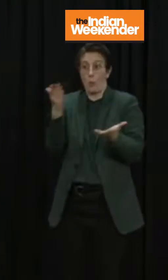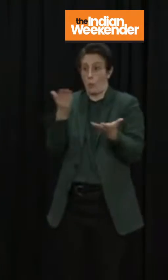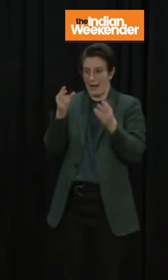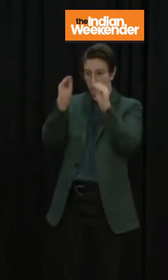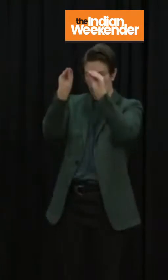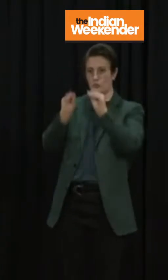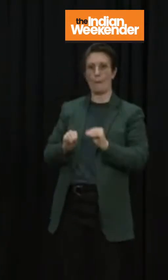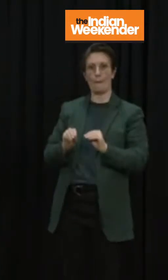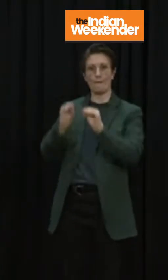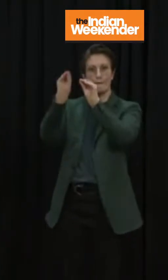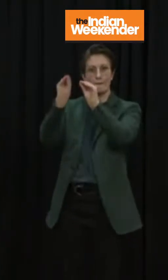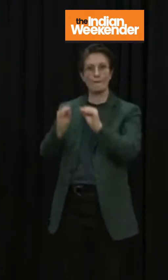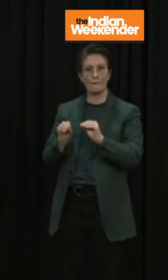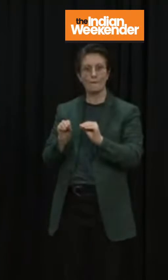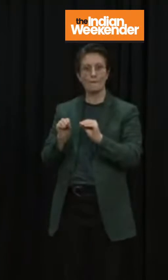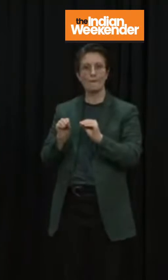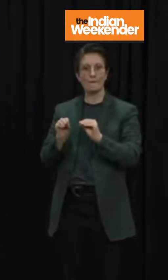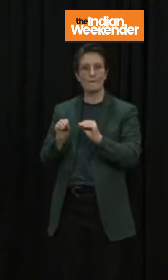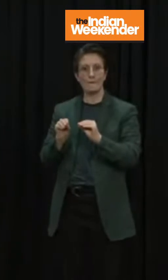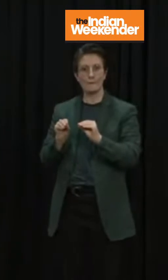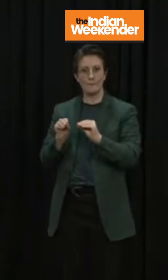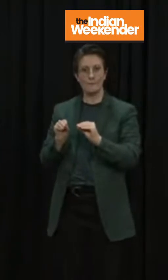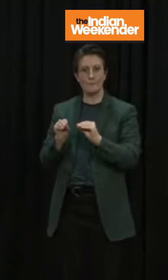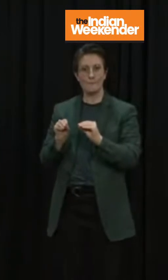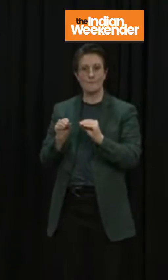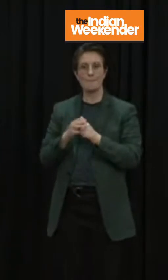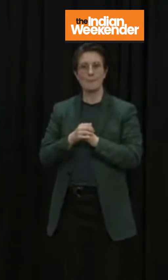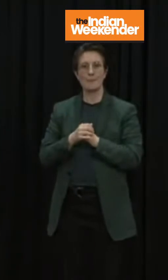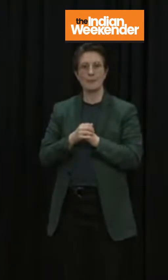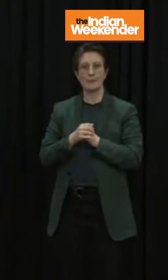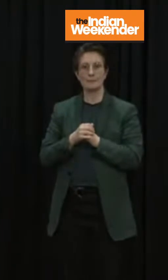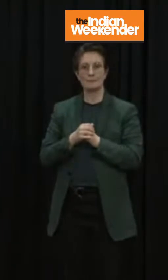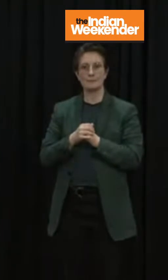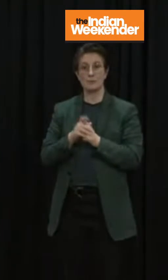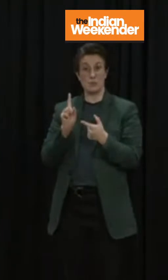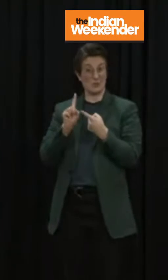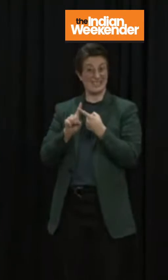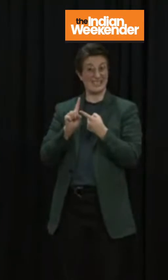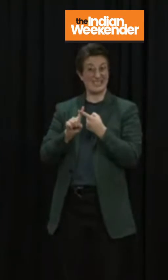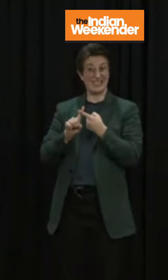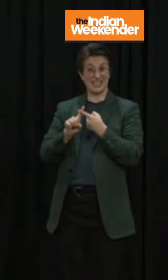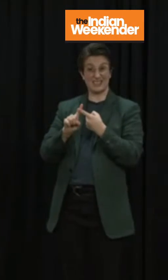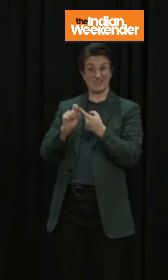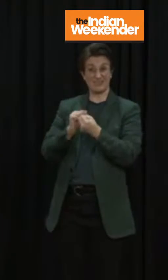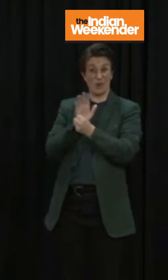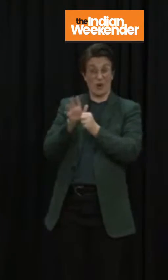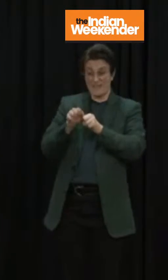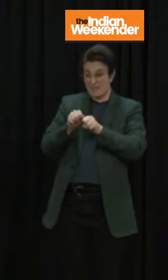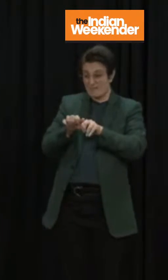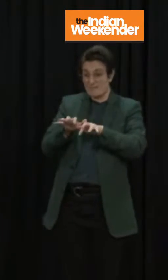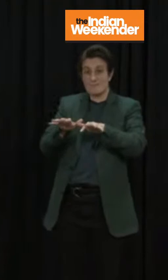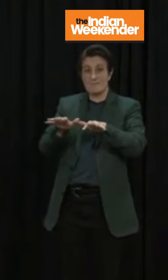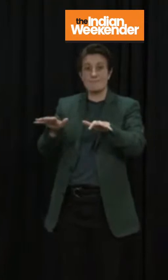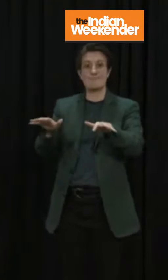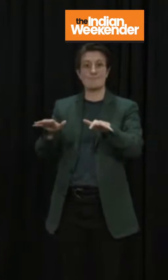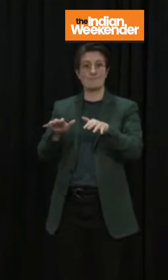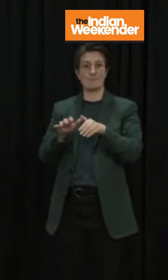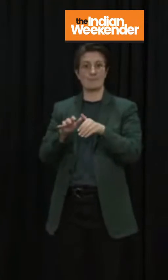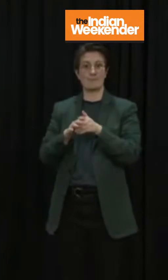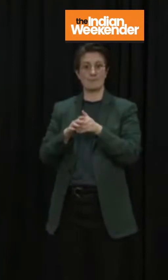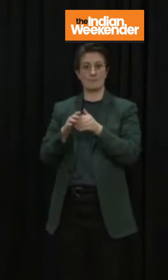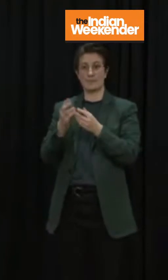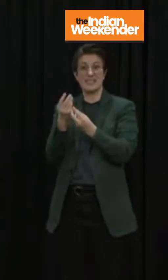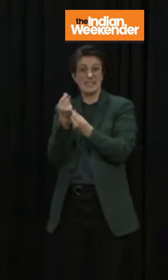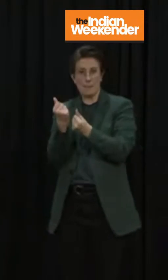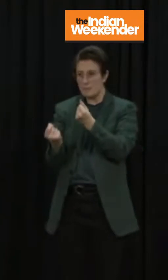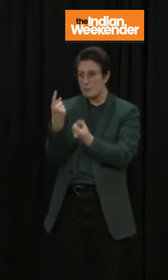We're still feeling the evidence suggests that we're still dealing with a relatively contained group of cases, but these communities